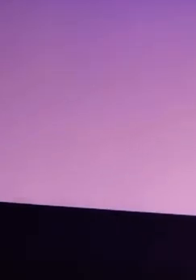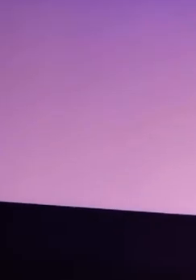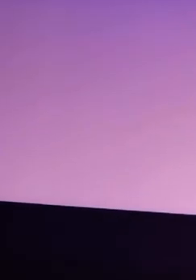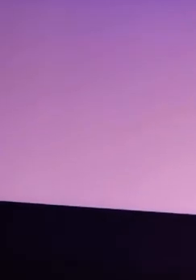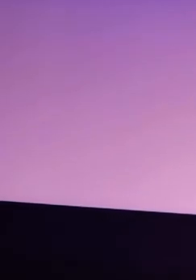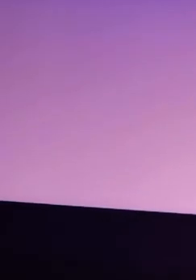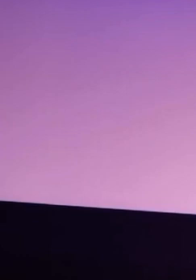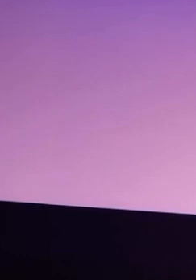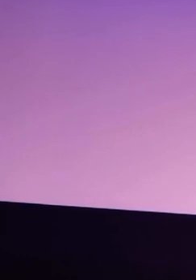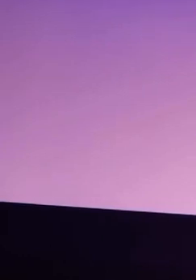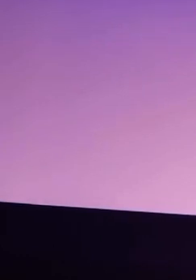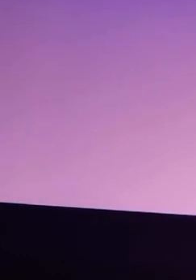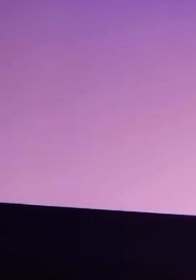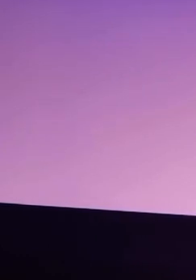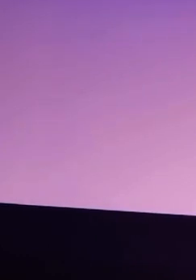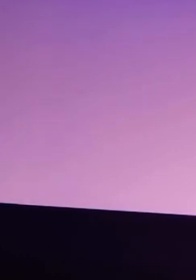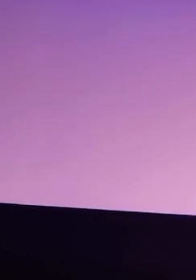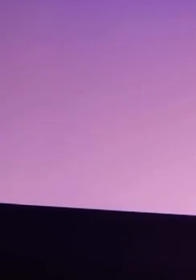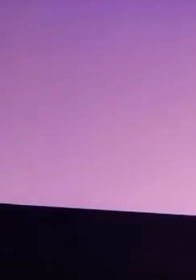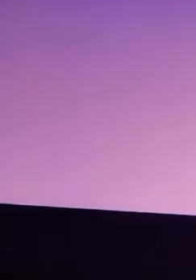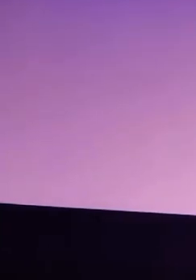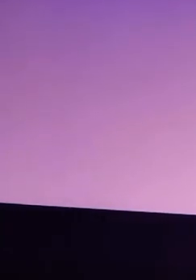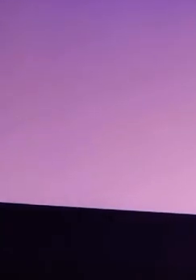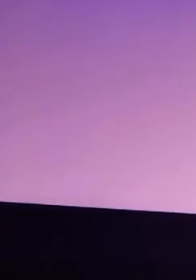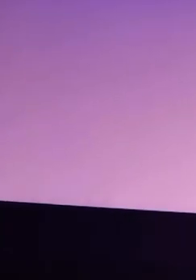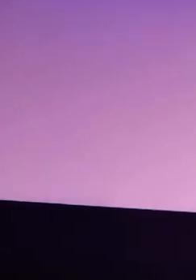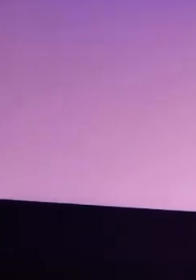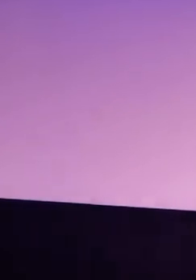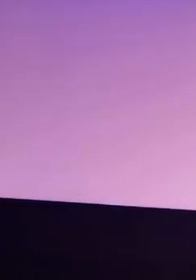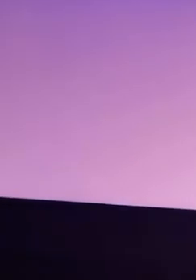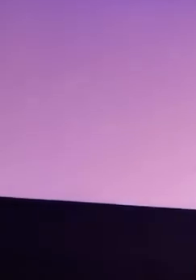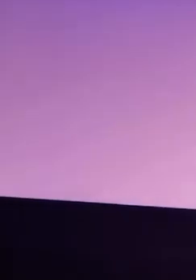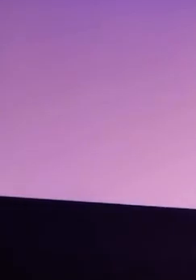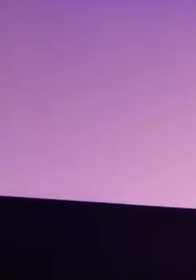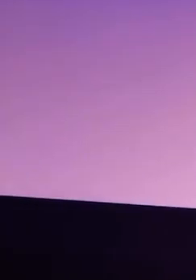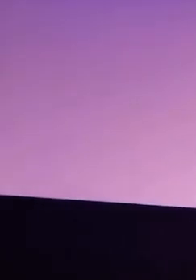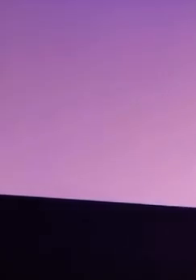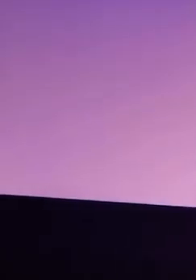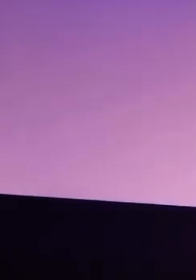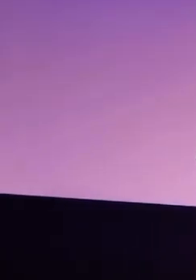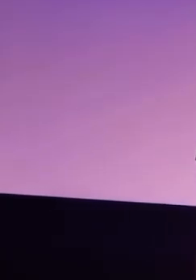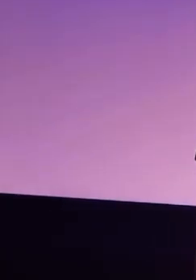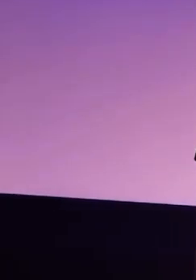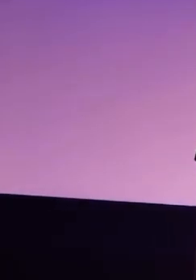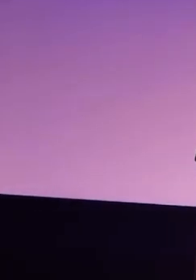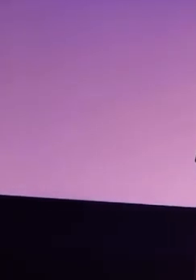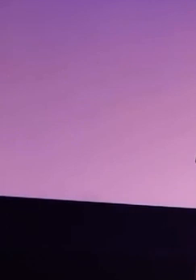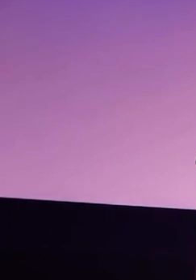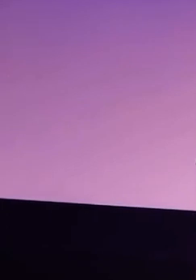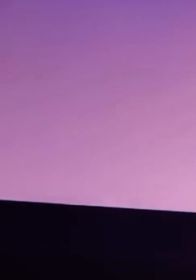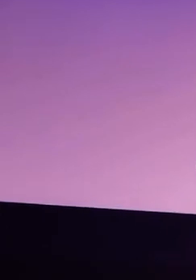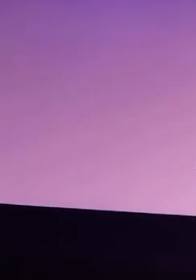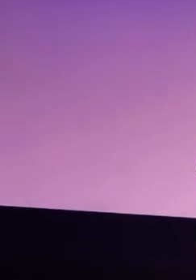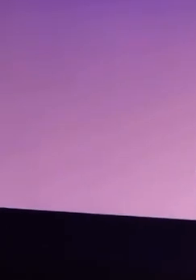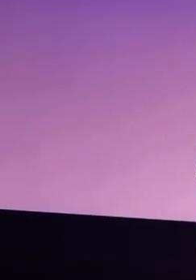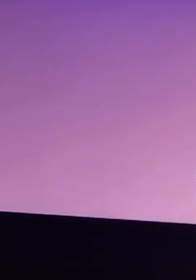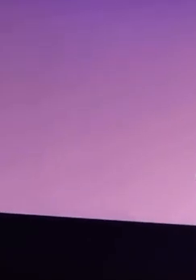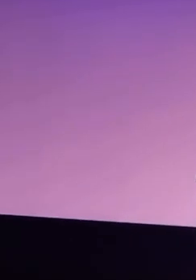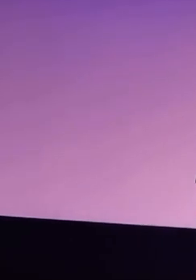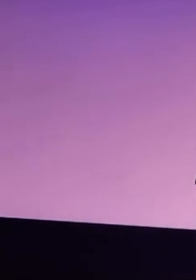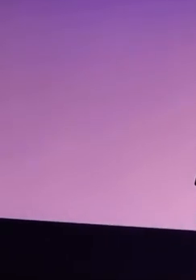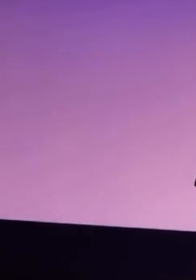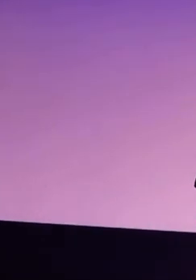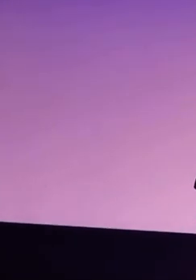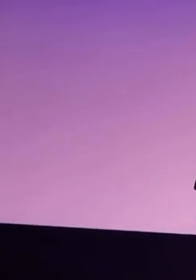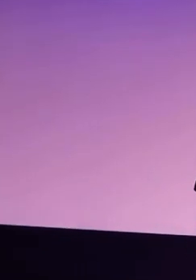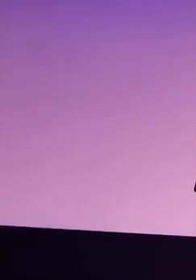to know that there's other parts of us that are beyond our political